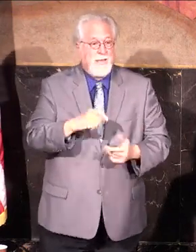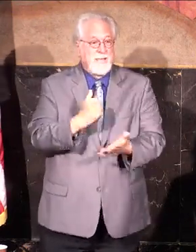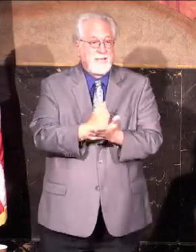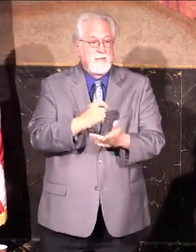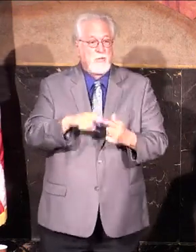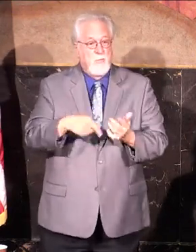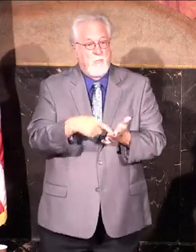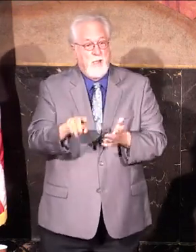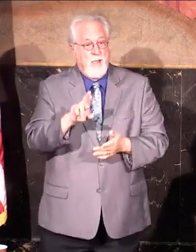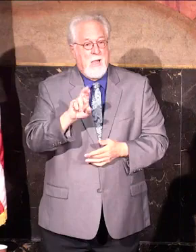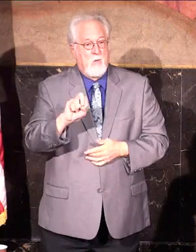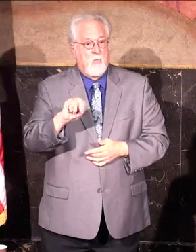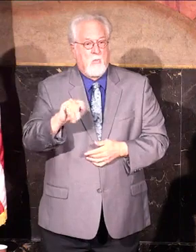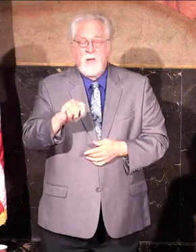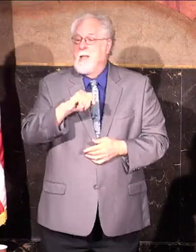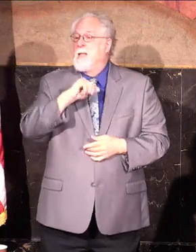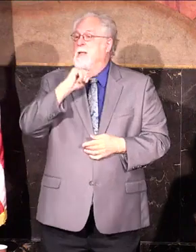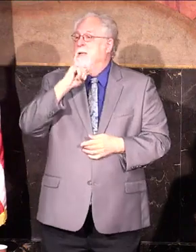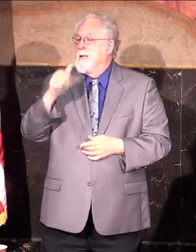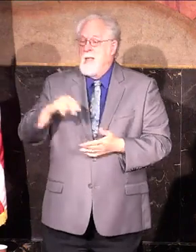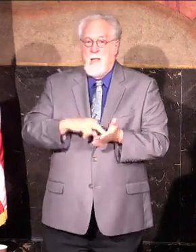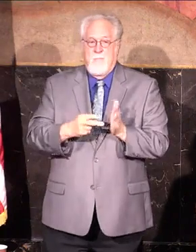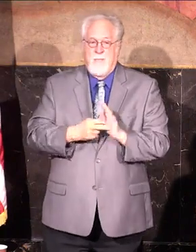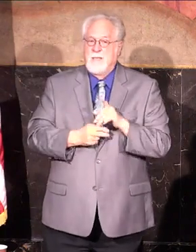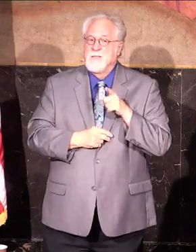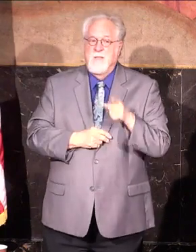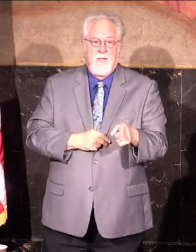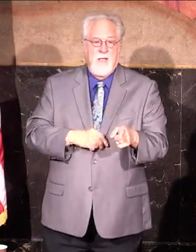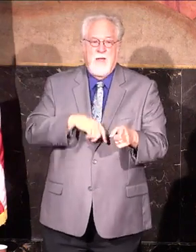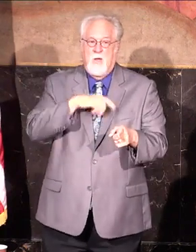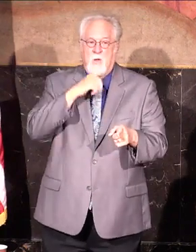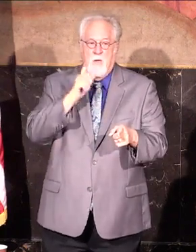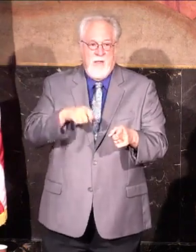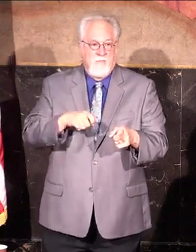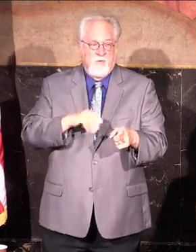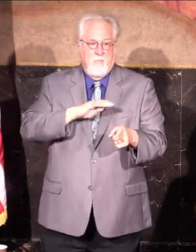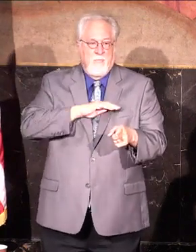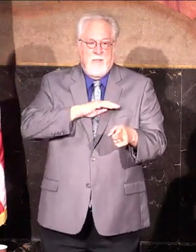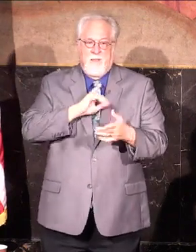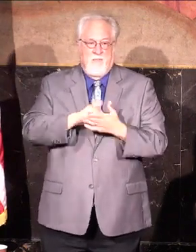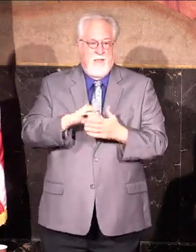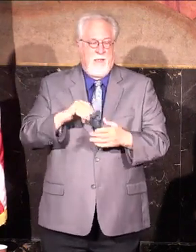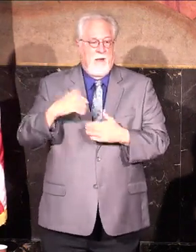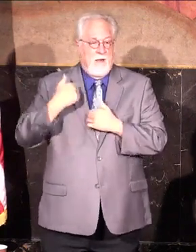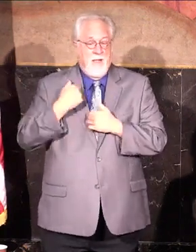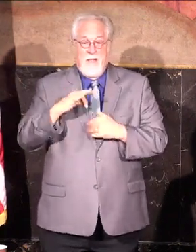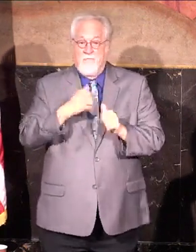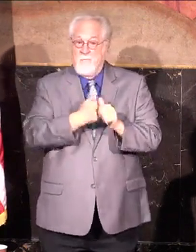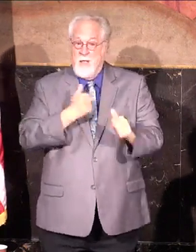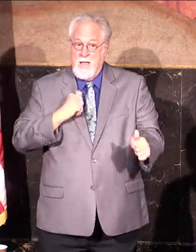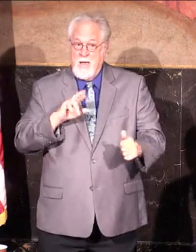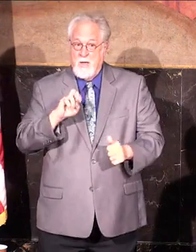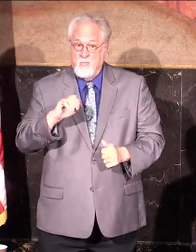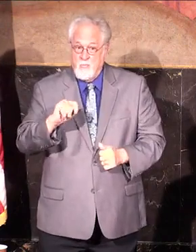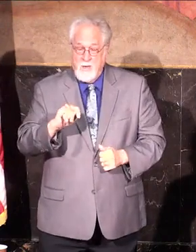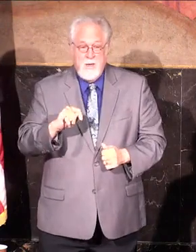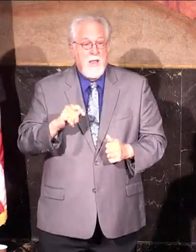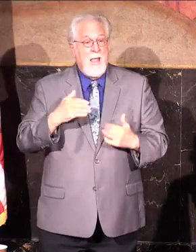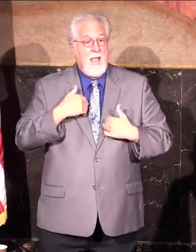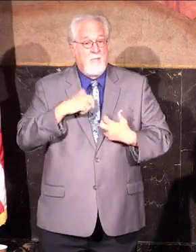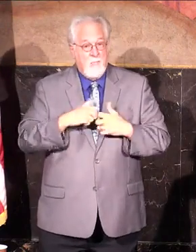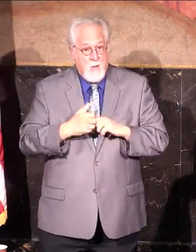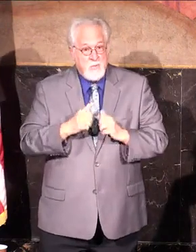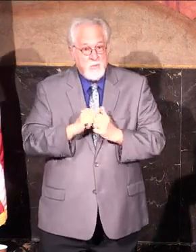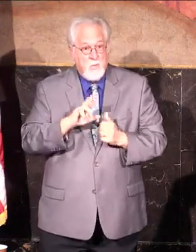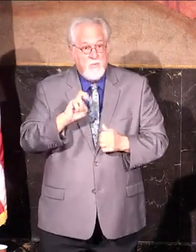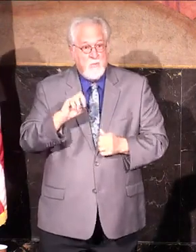rent, but this is not an indication that an individual does not have to meet that obligation. If you are behind in your rent, if you do have issues with